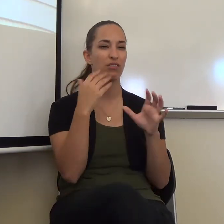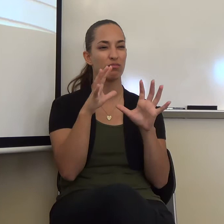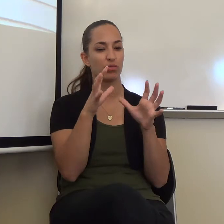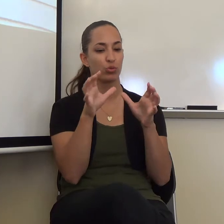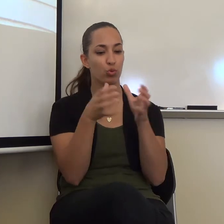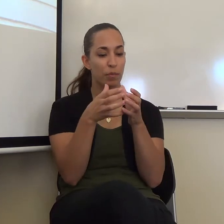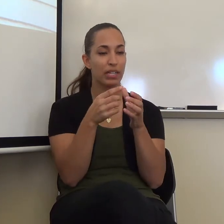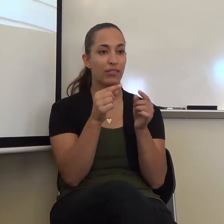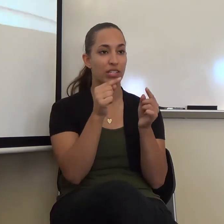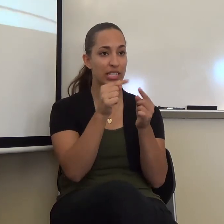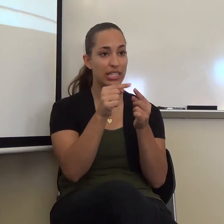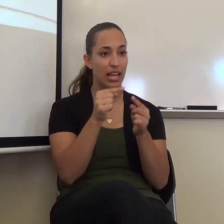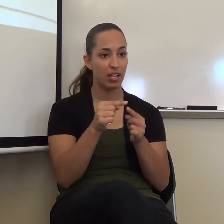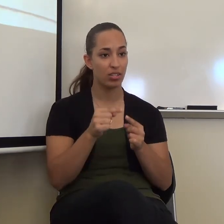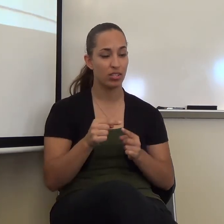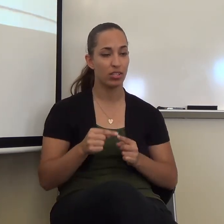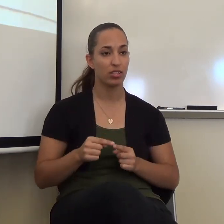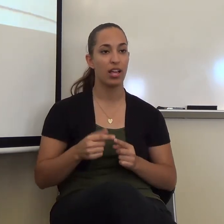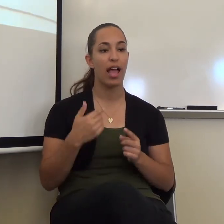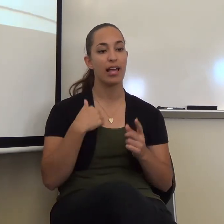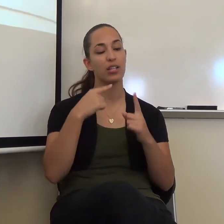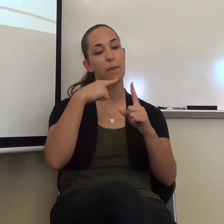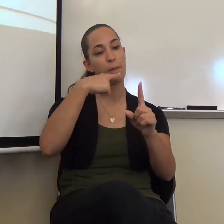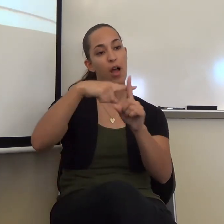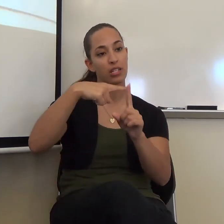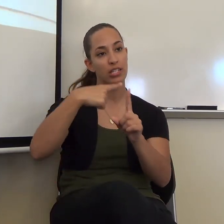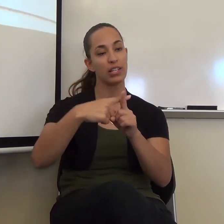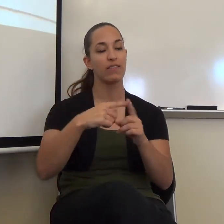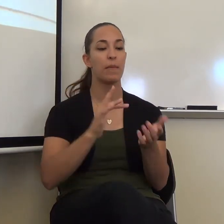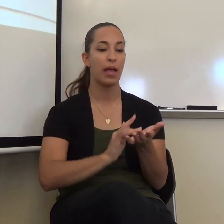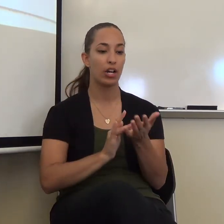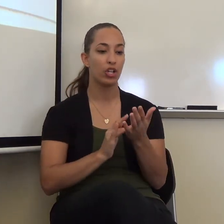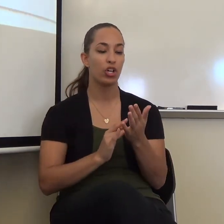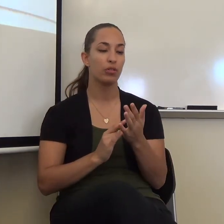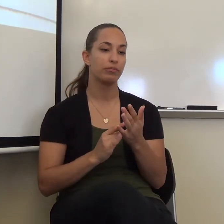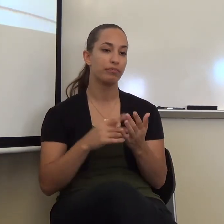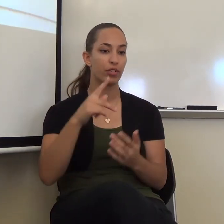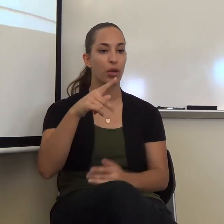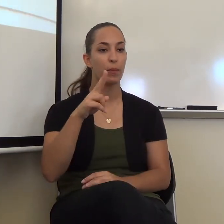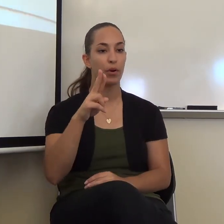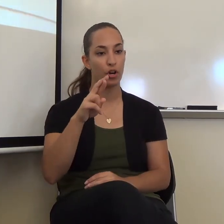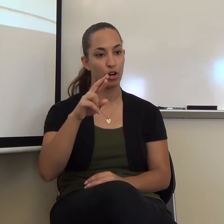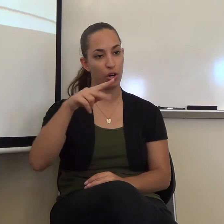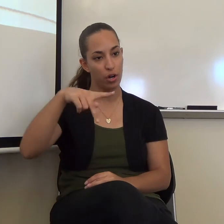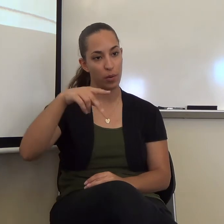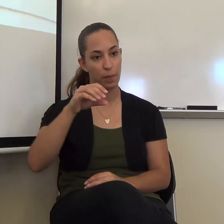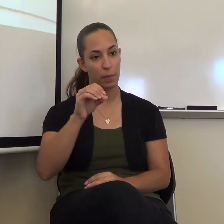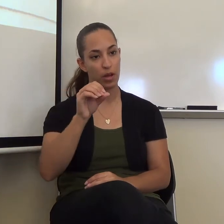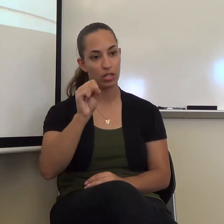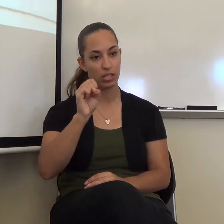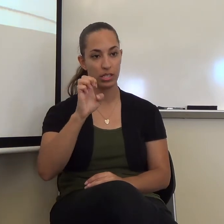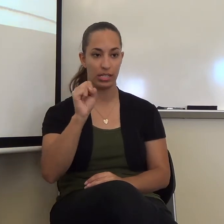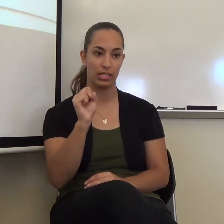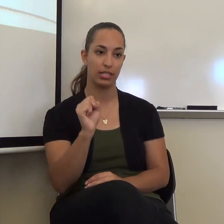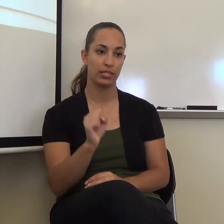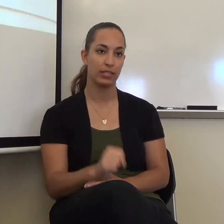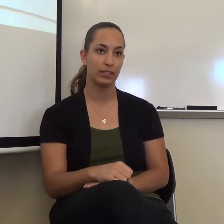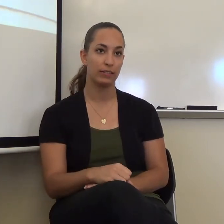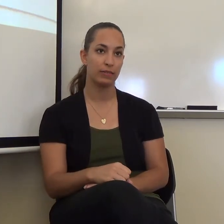has positive medical purposes. Okay. Does that make sense to people? Yeah, snake venom can be deadly, but can also